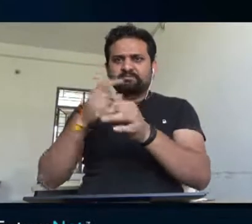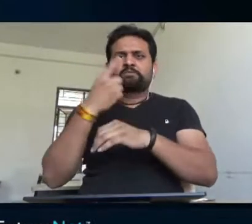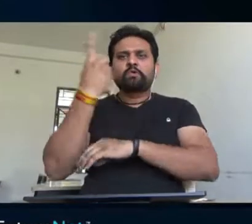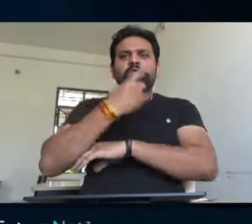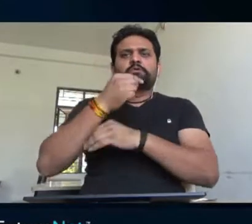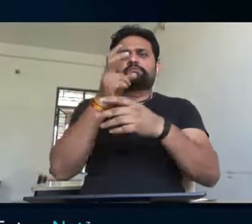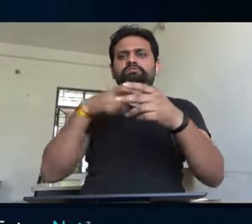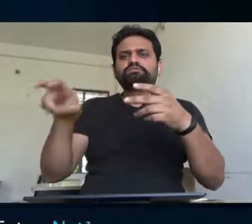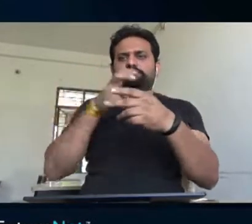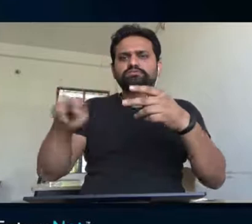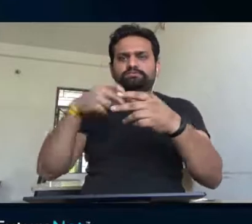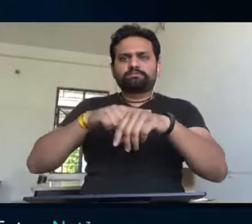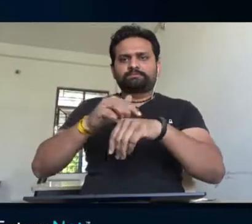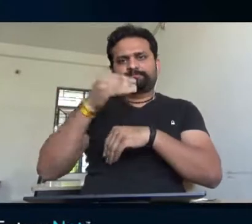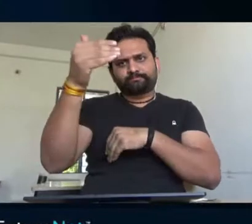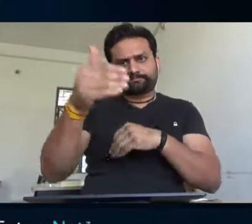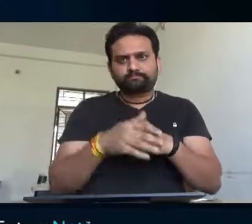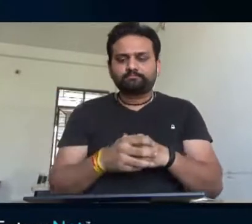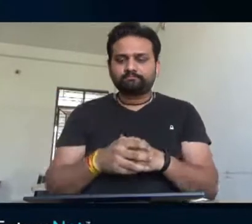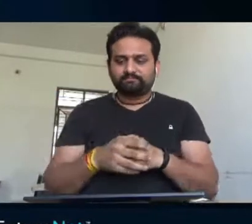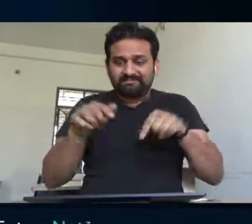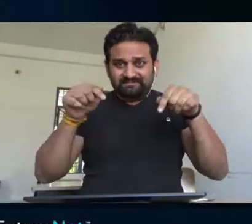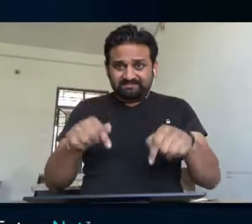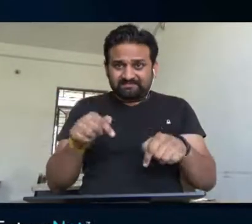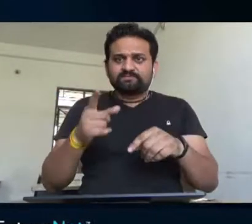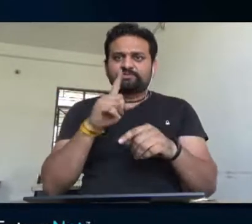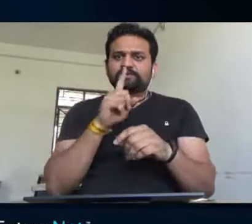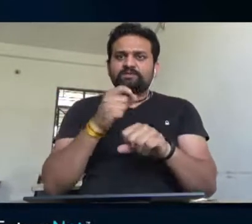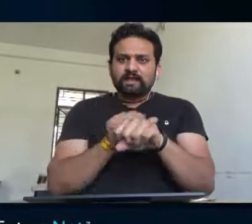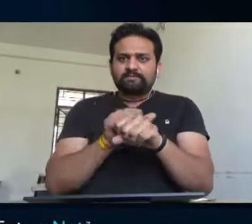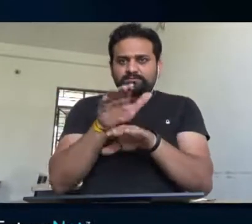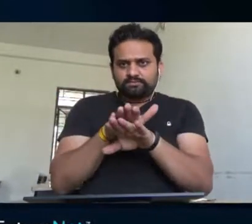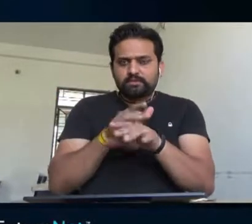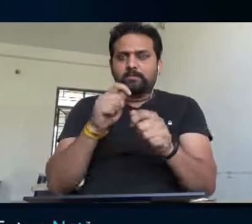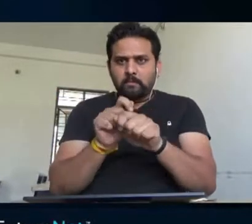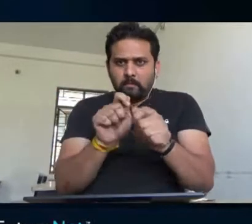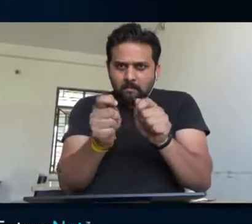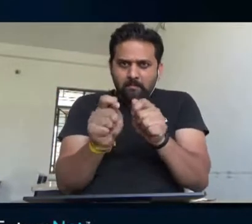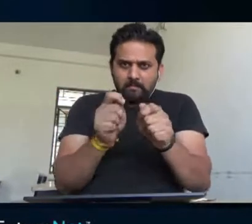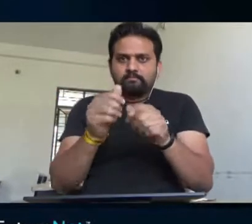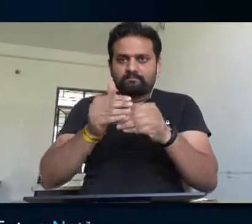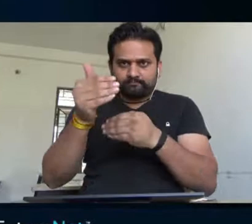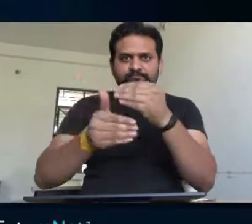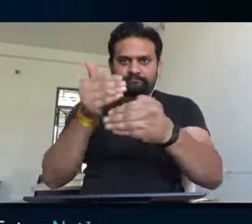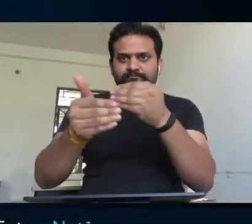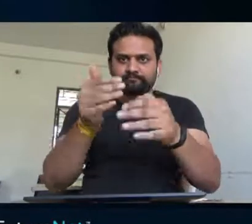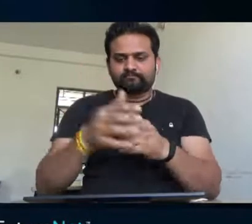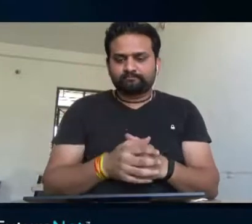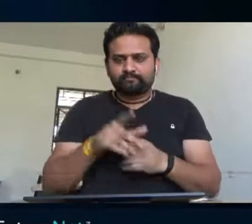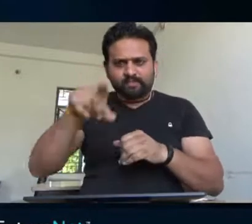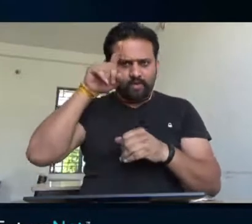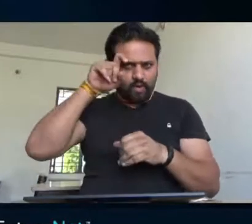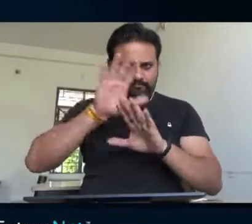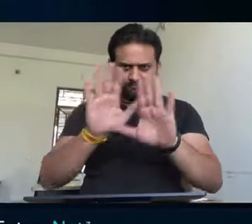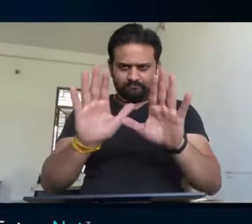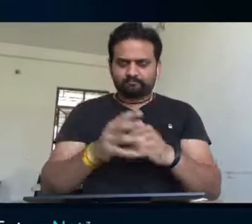network, but for the start now it's a little bit it can be that it needs a little bit time, but don't worry